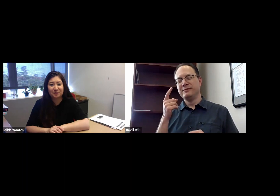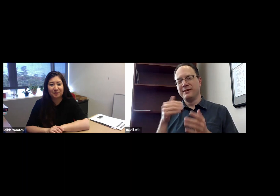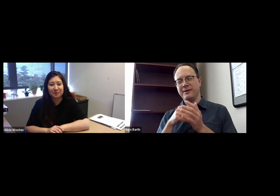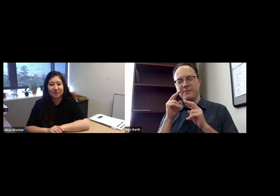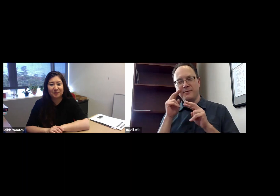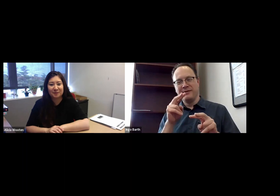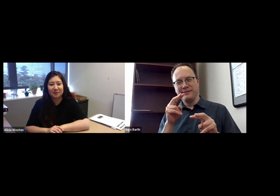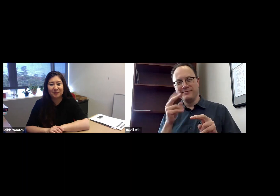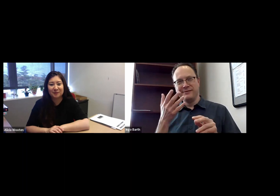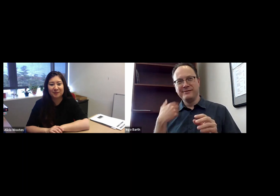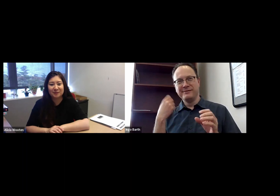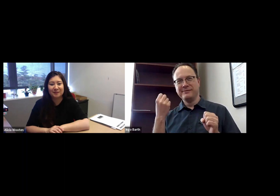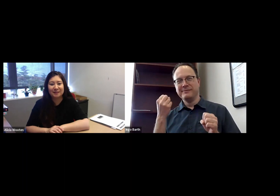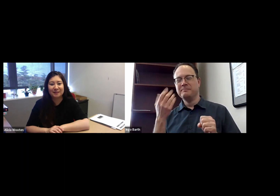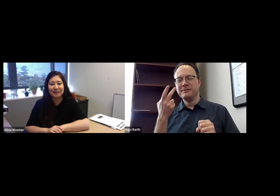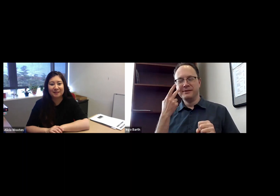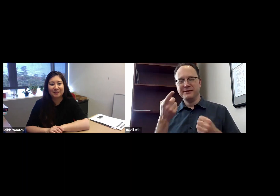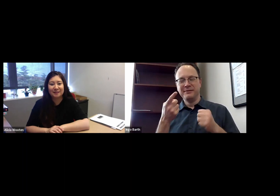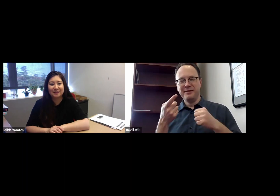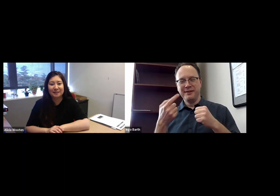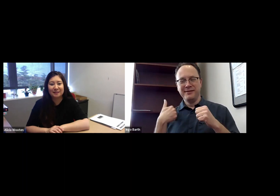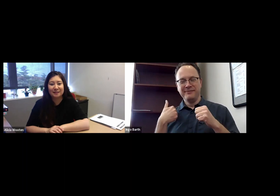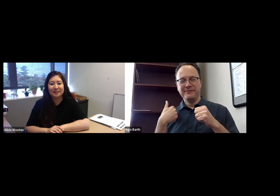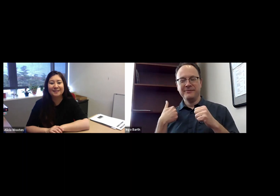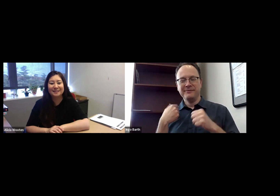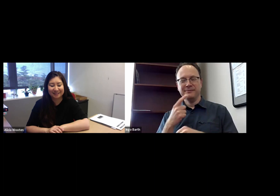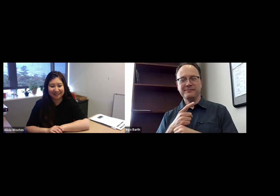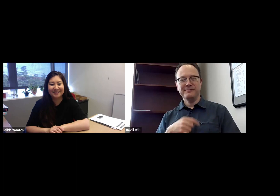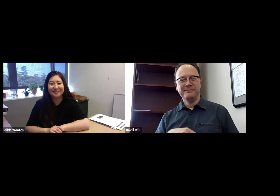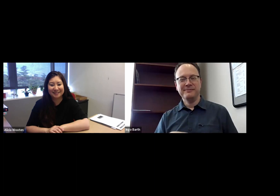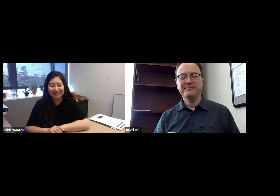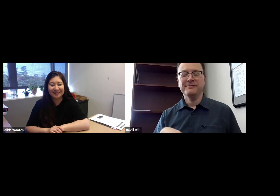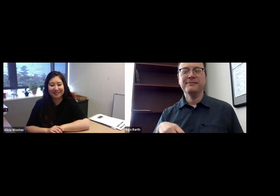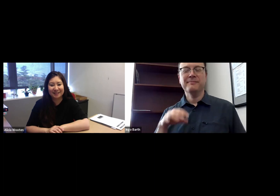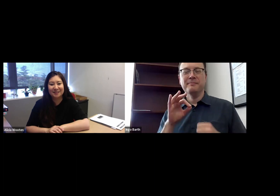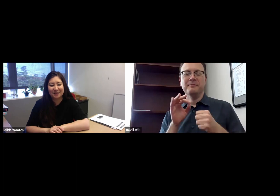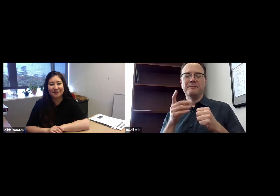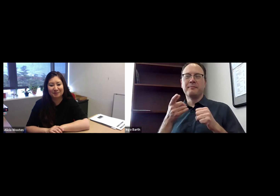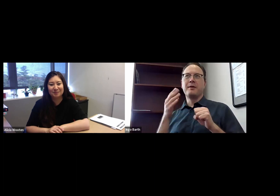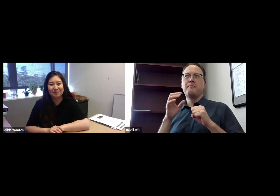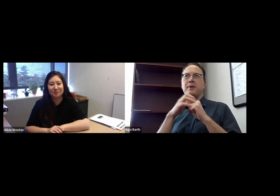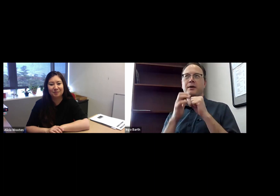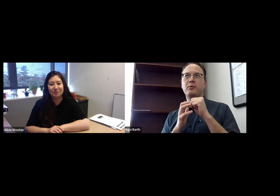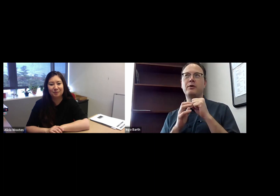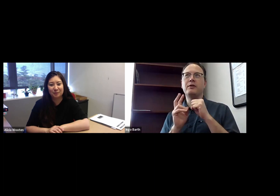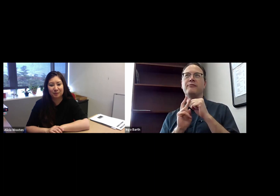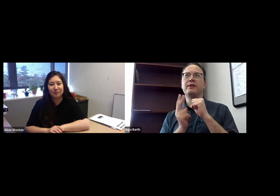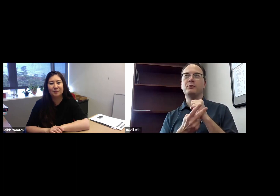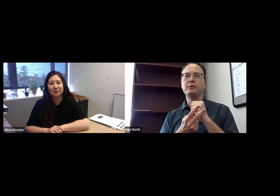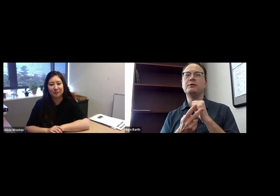is for the hand that is making the fist for the planet? Like it You're